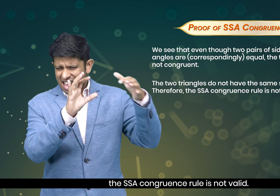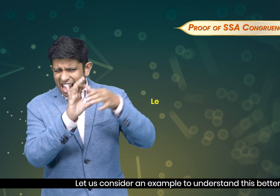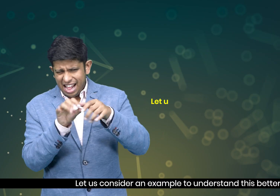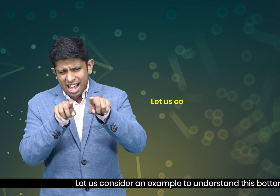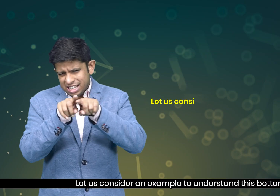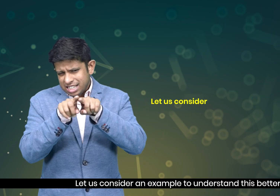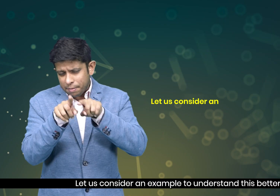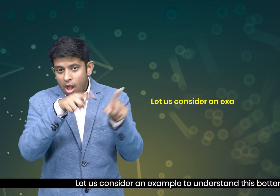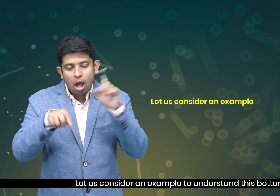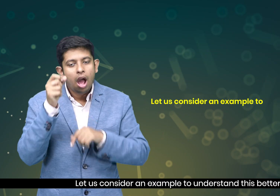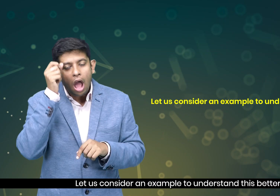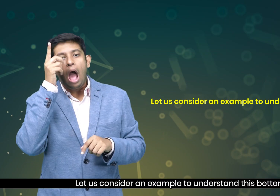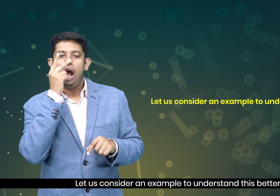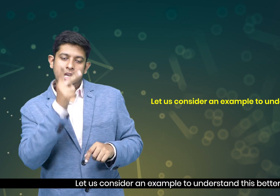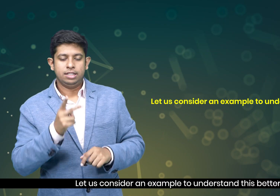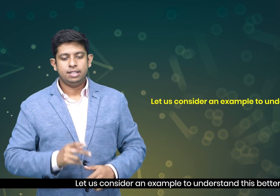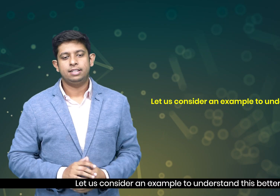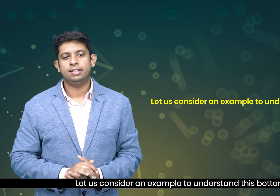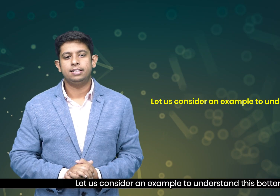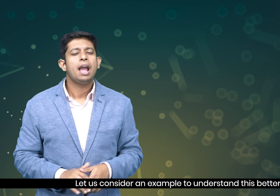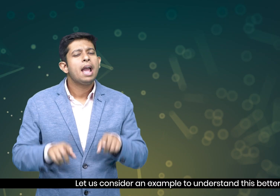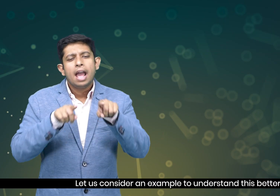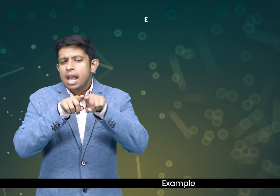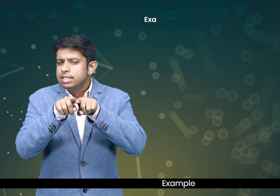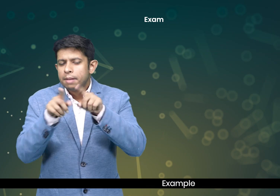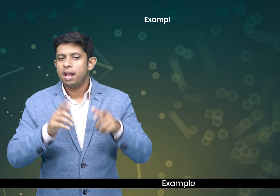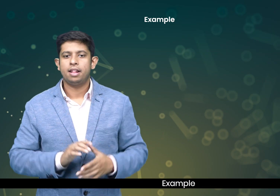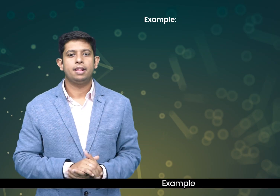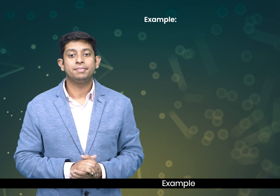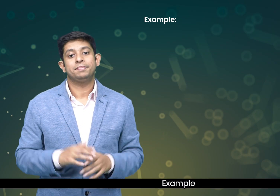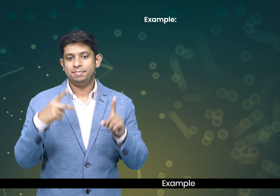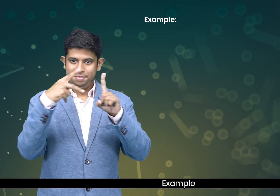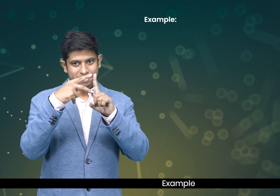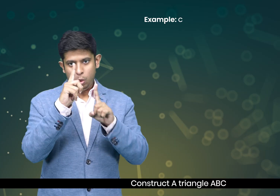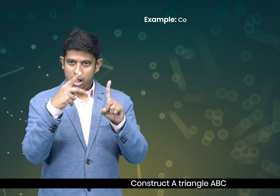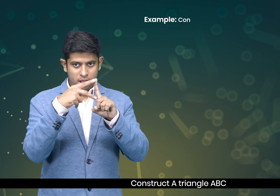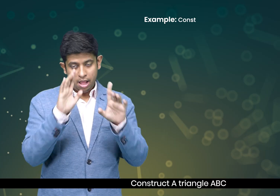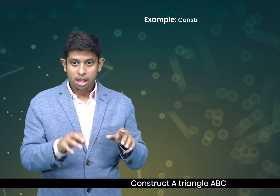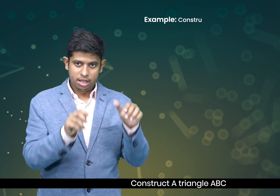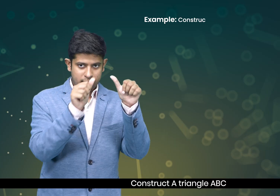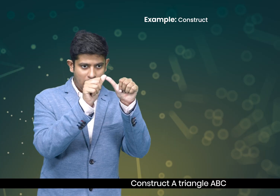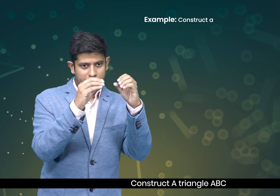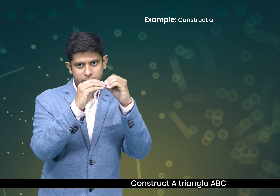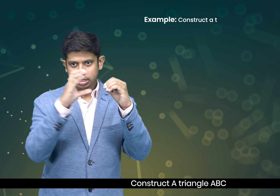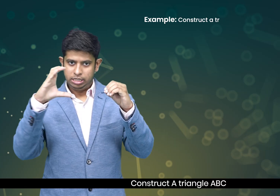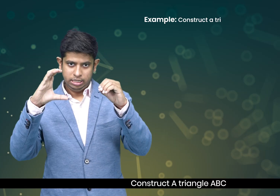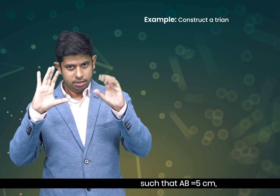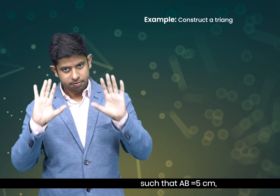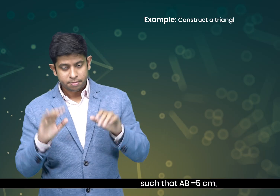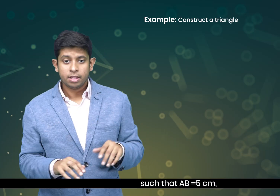Let us consider an example to understand this better. Example: construct a triangle ABC such that AB